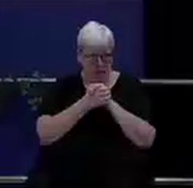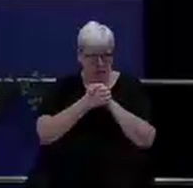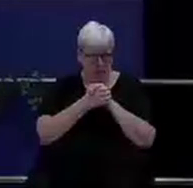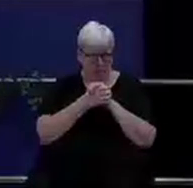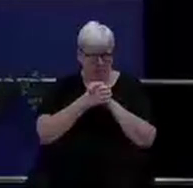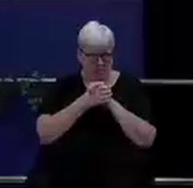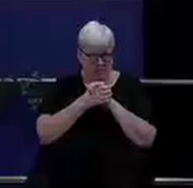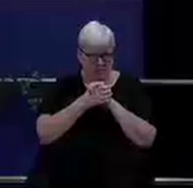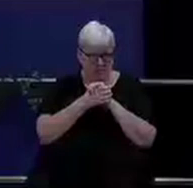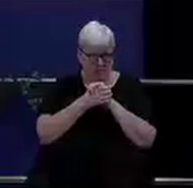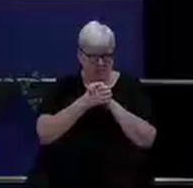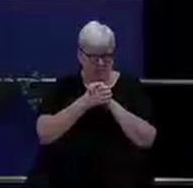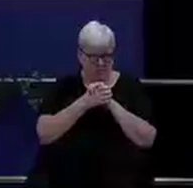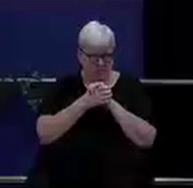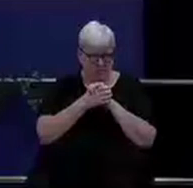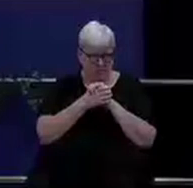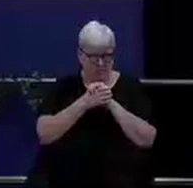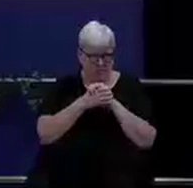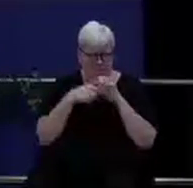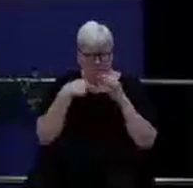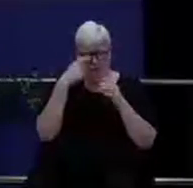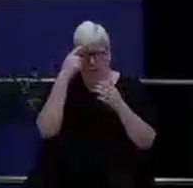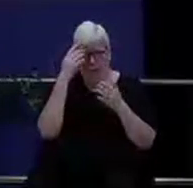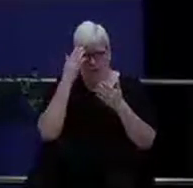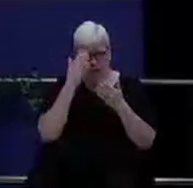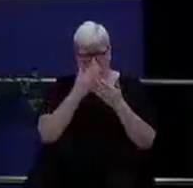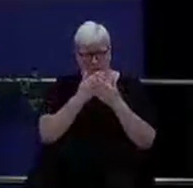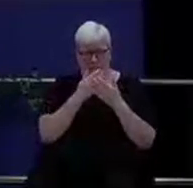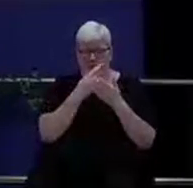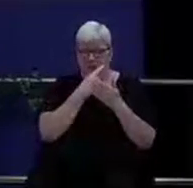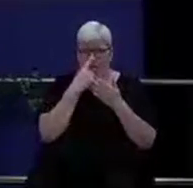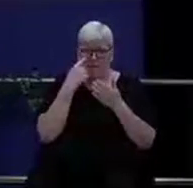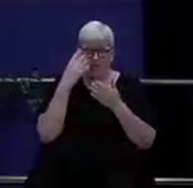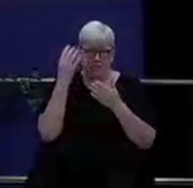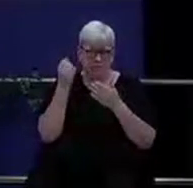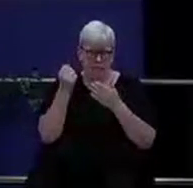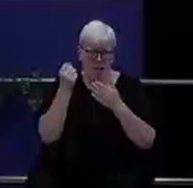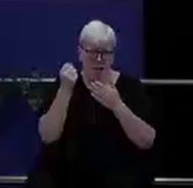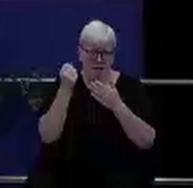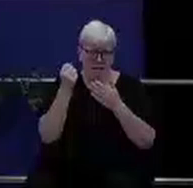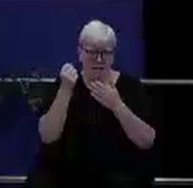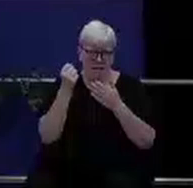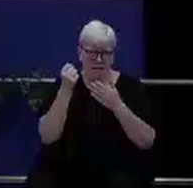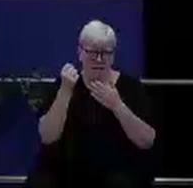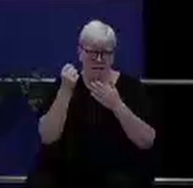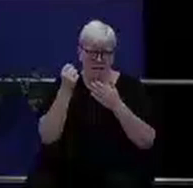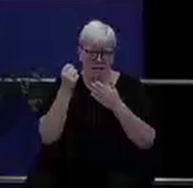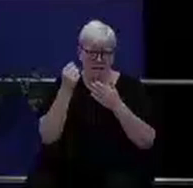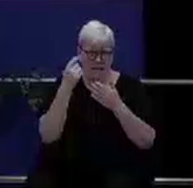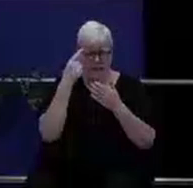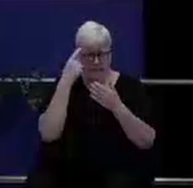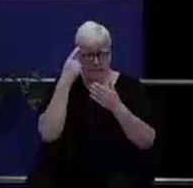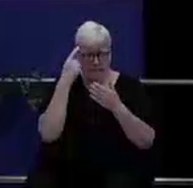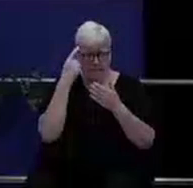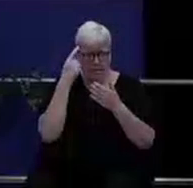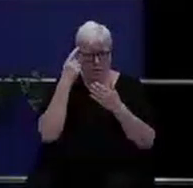Sorry. I believe there's archaeological evidence that in Neolithic Orkney they were harnessed to clean